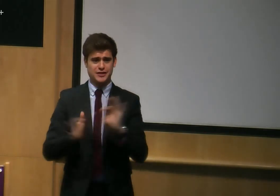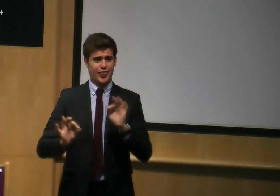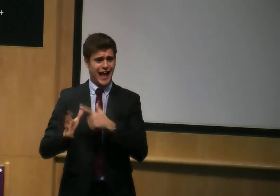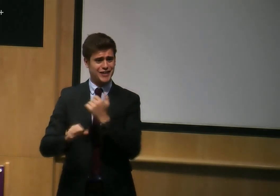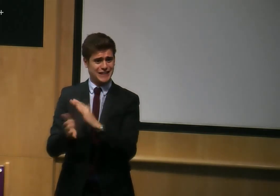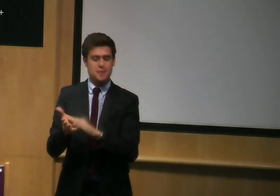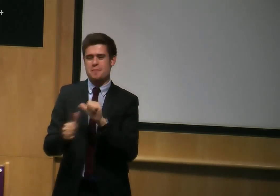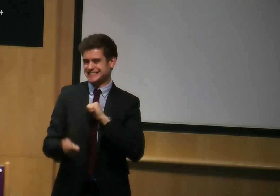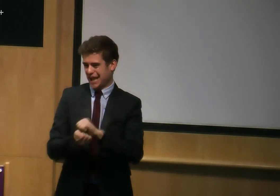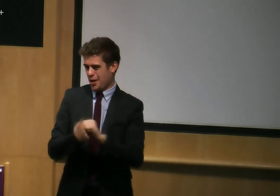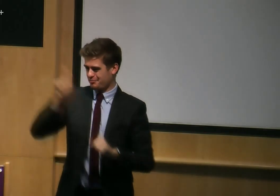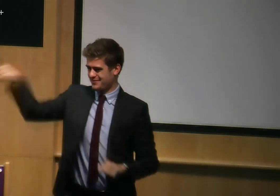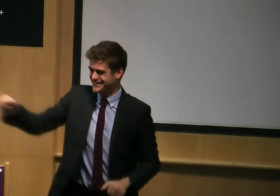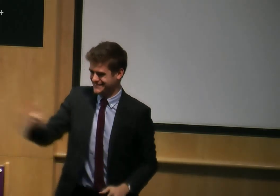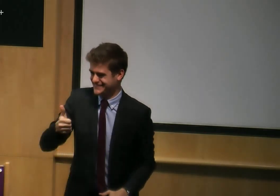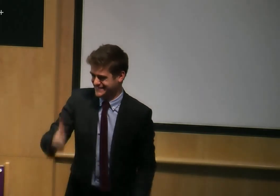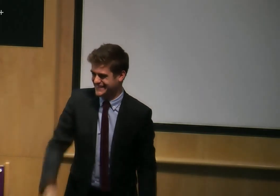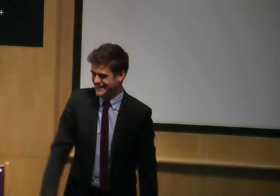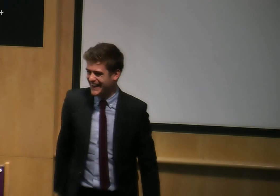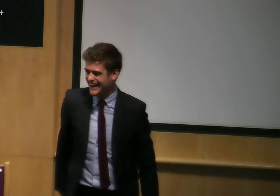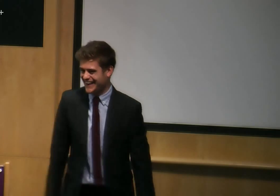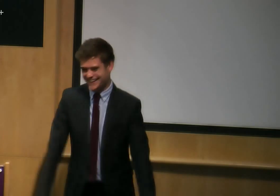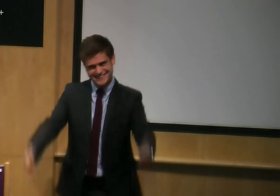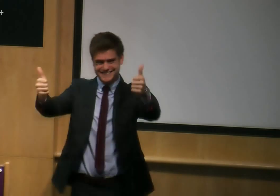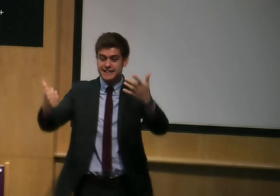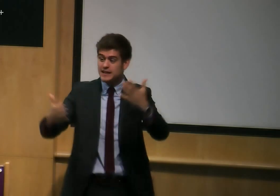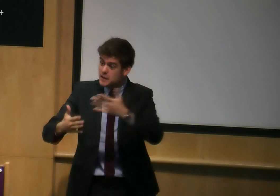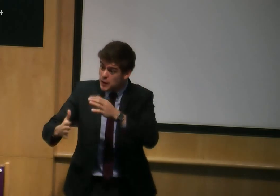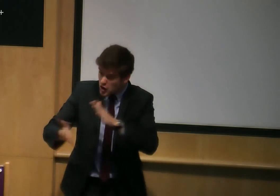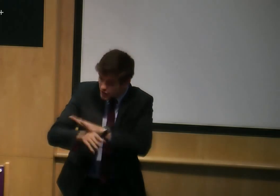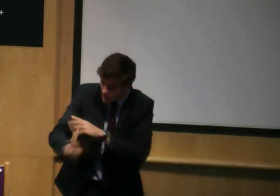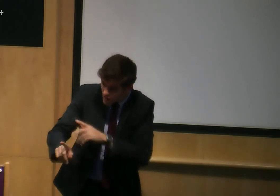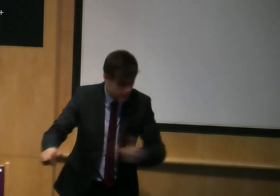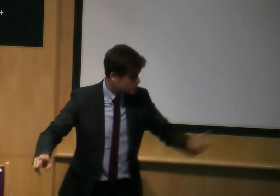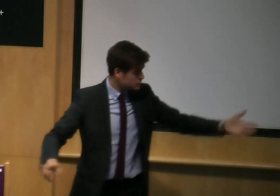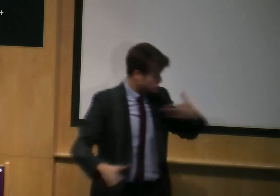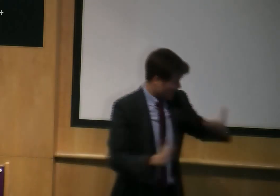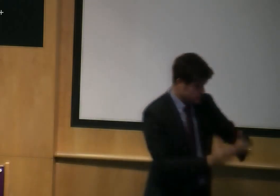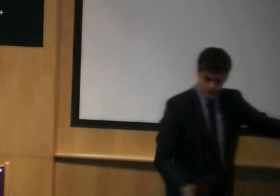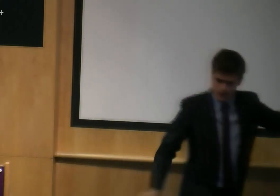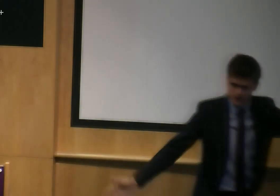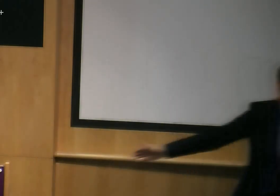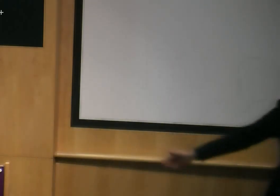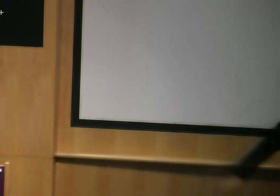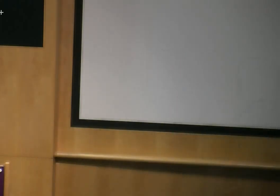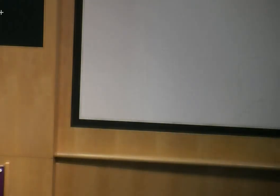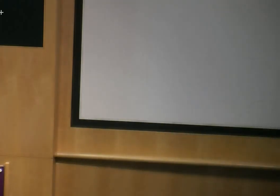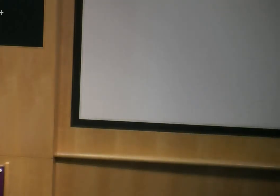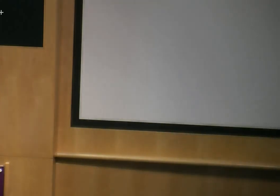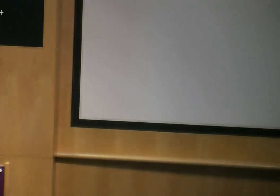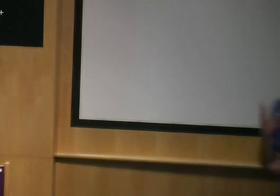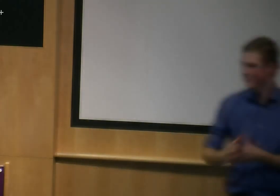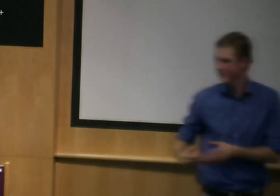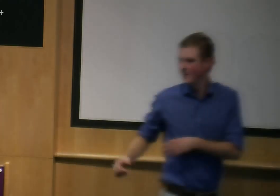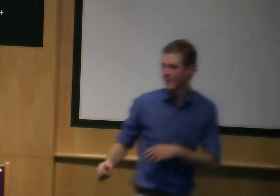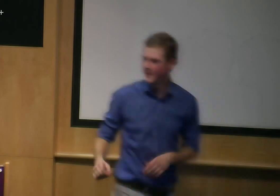done and what we're doing with central government. But I better stop now, otherwise we'll have nothing left to discuss as part of the annual general meeting this